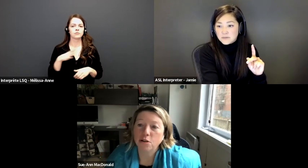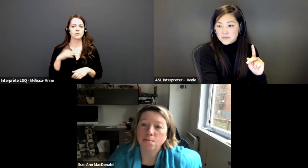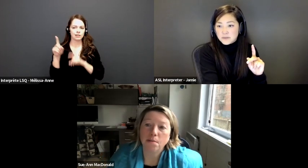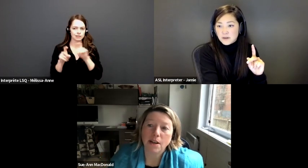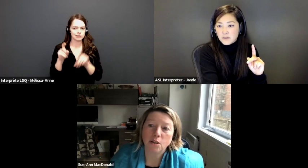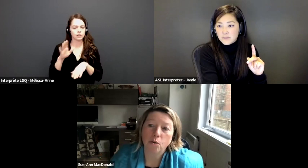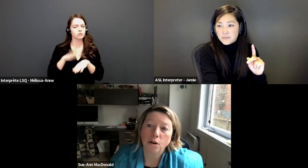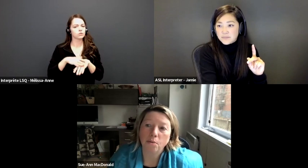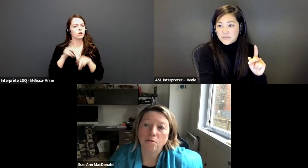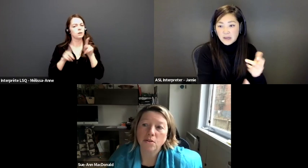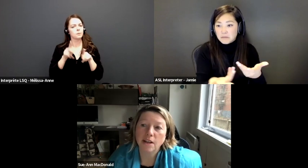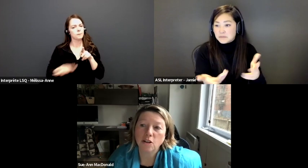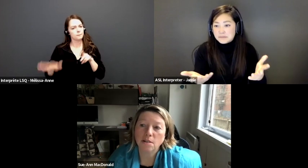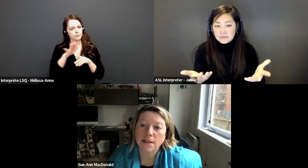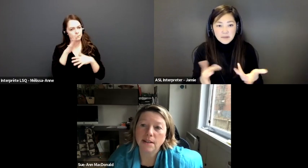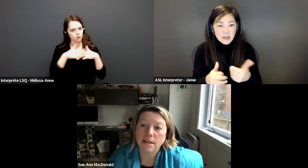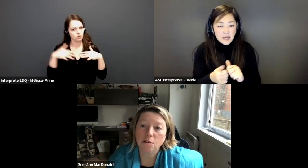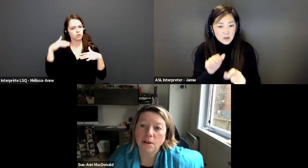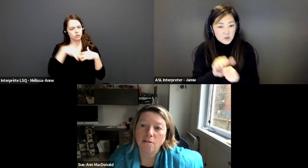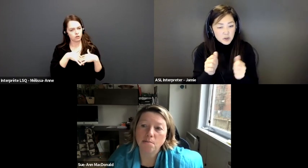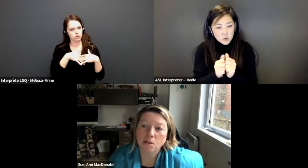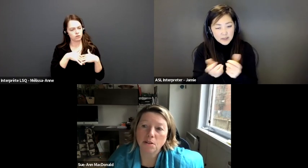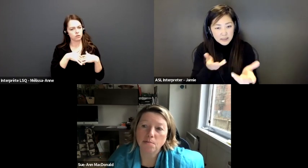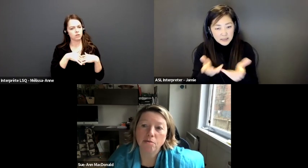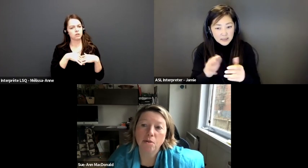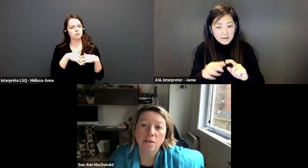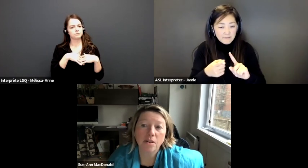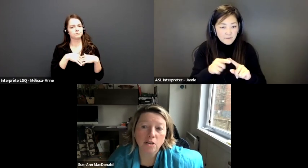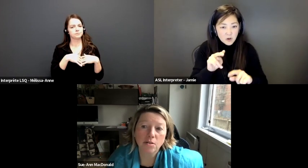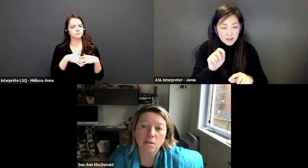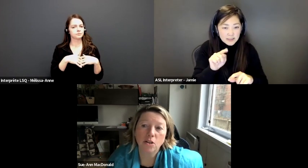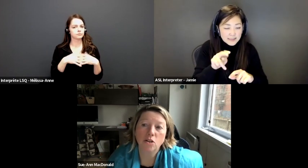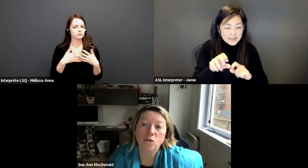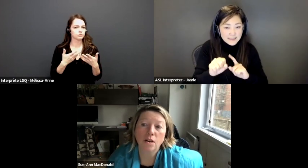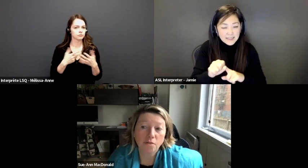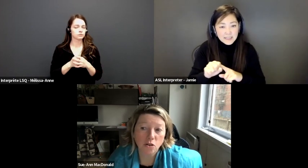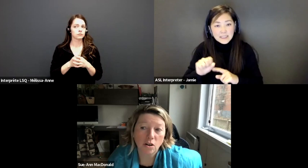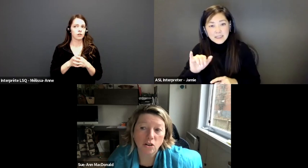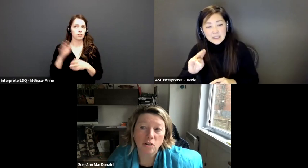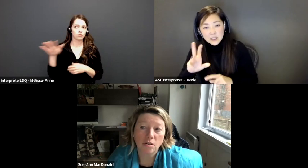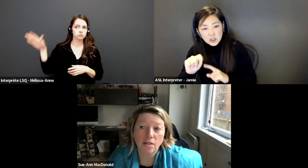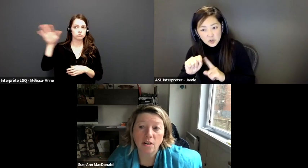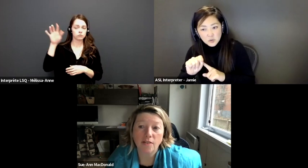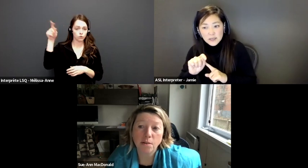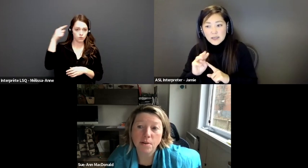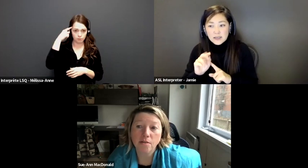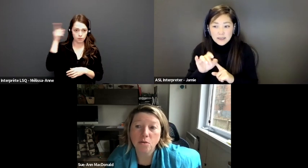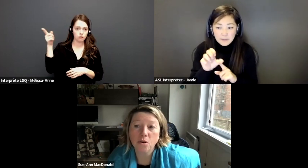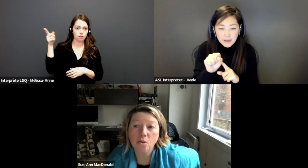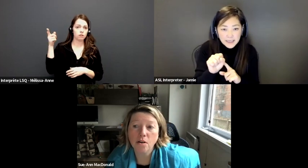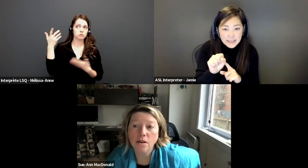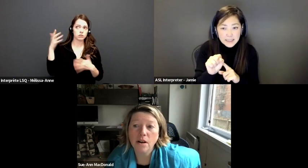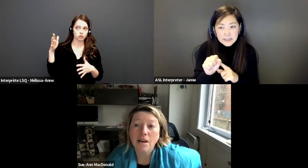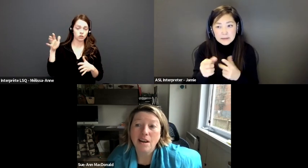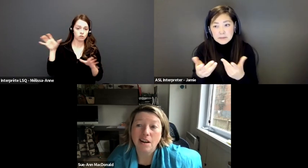are any efforts being made to work with First Nations, Métis, and Inuit governments, or at least be informed of their interests, research, and infrastructure that they are developing of their